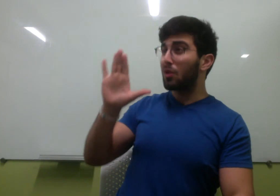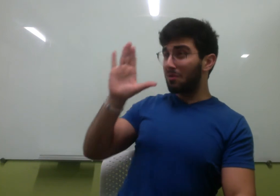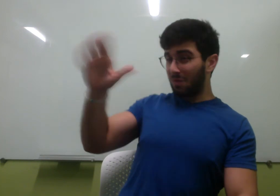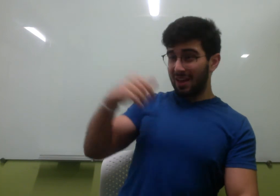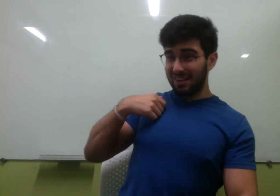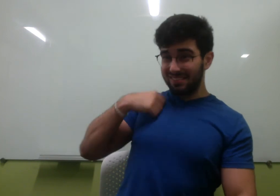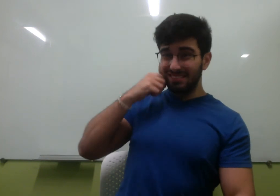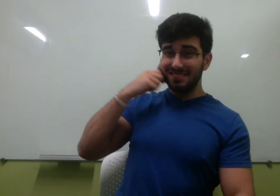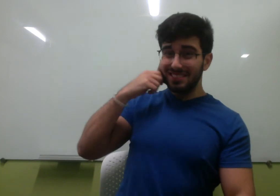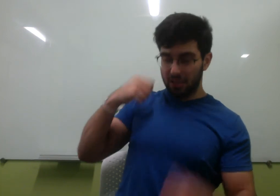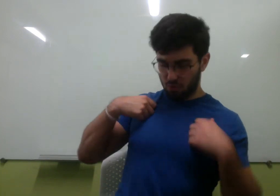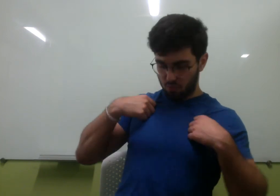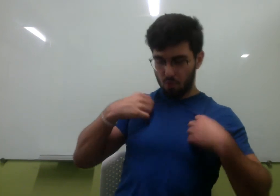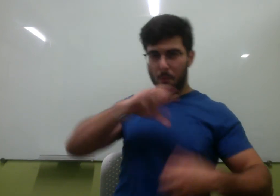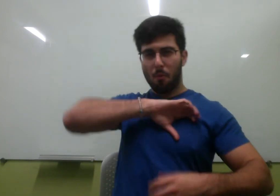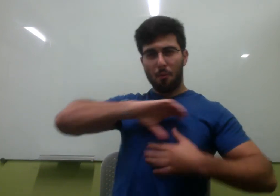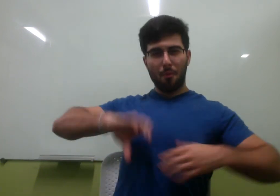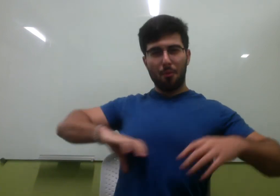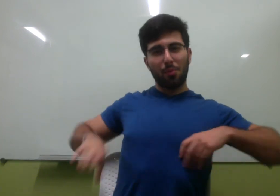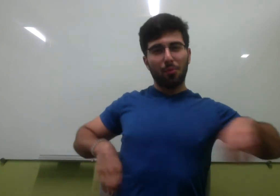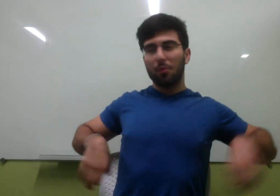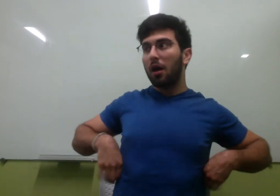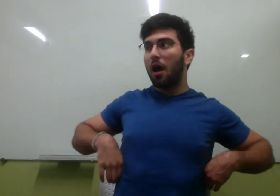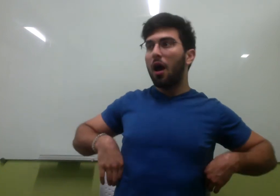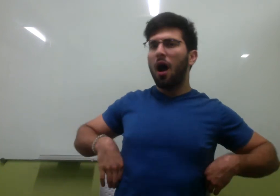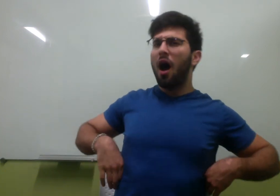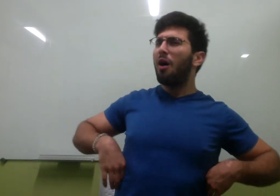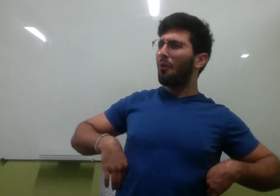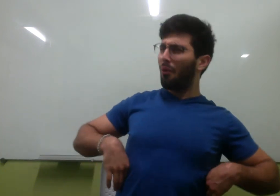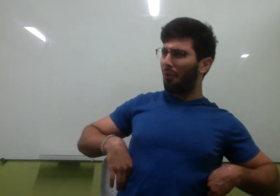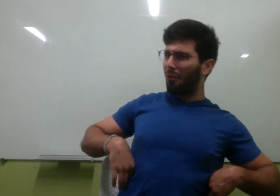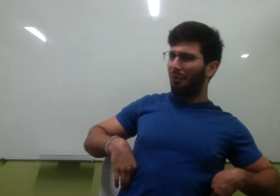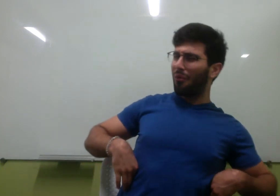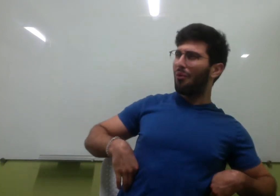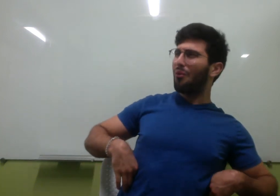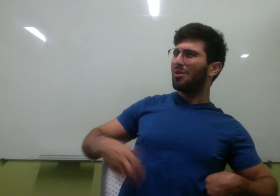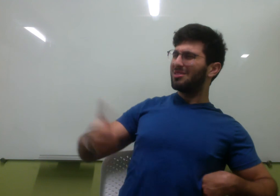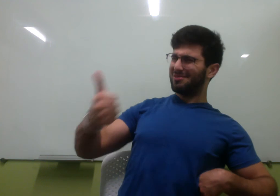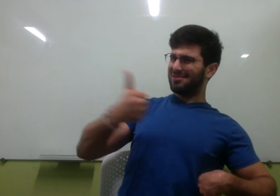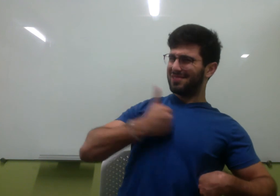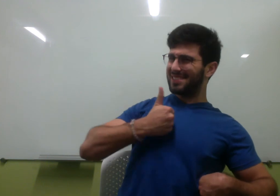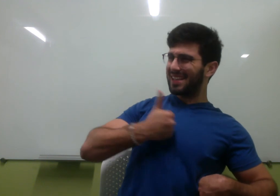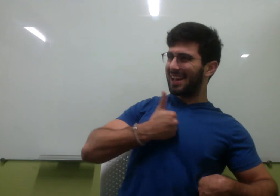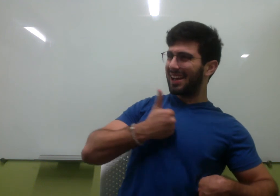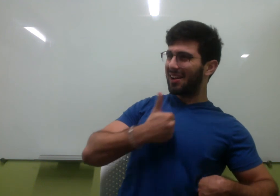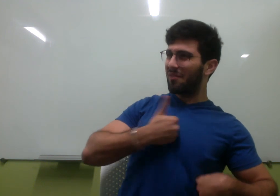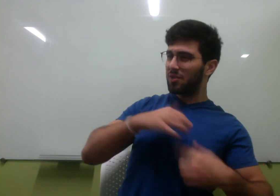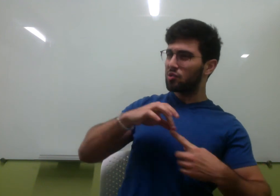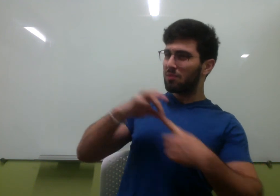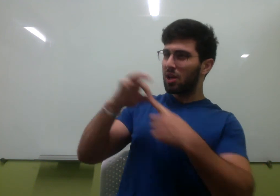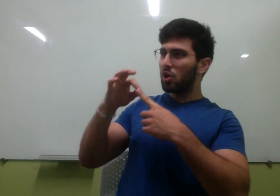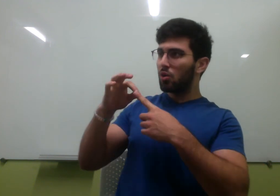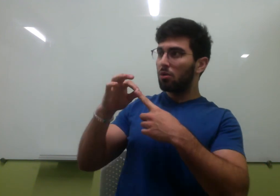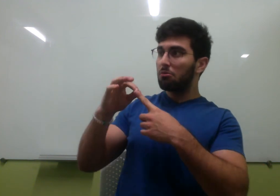all just sort of have maybe it's unique, but the patterns are all basically the same. Not exactly true. Depending on where the giraffe lives and what they